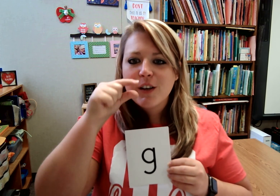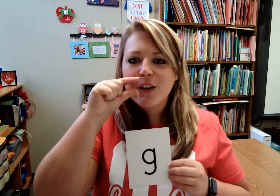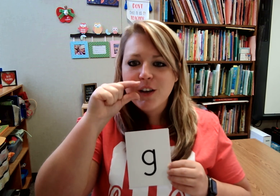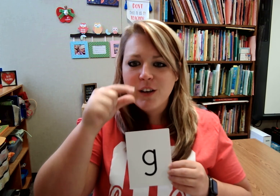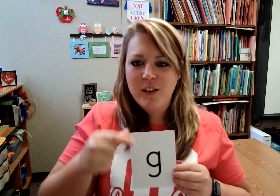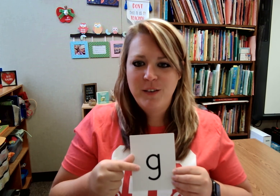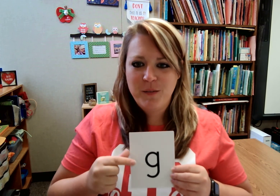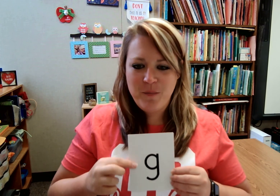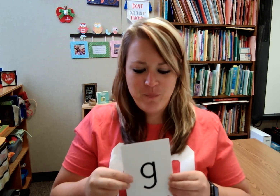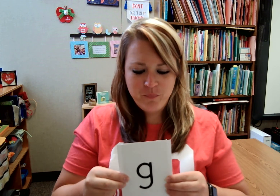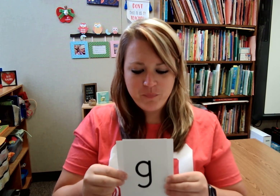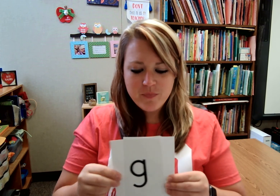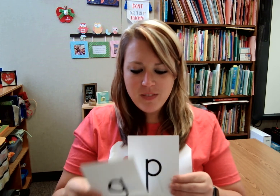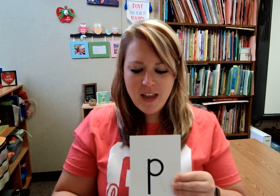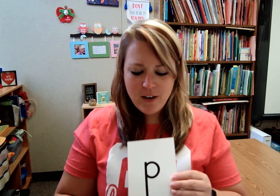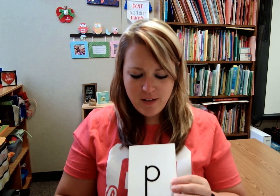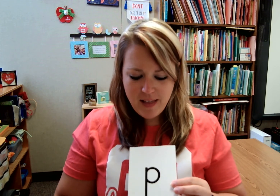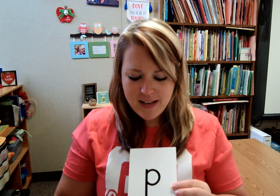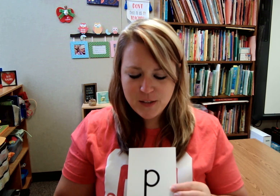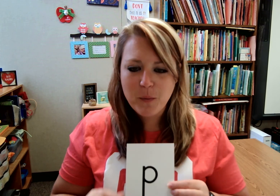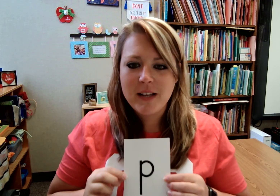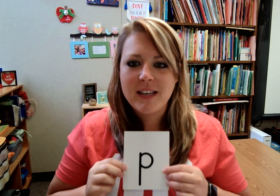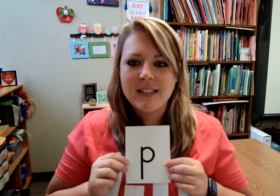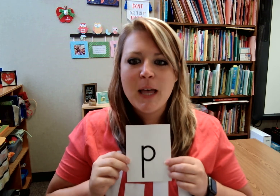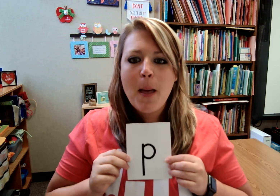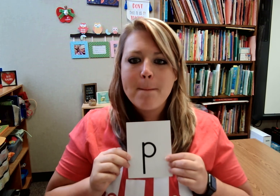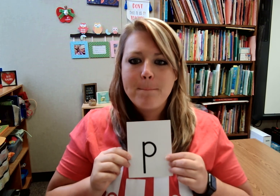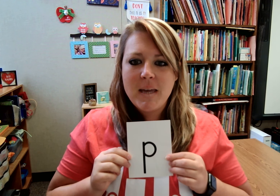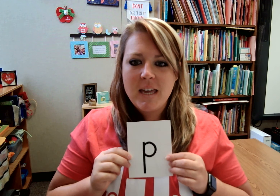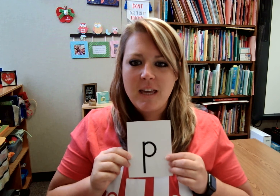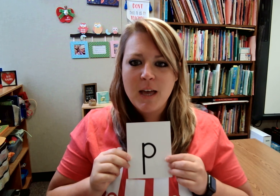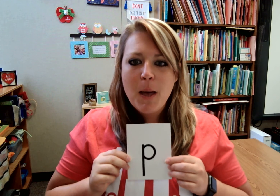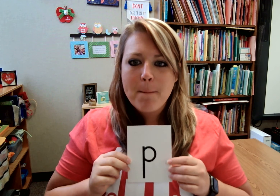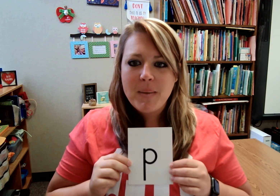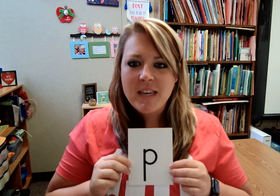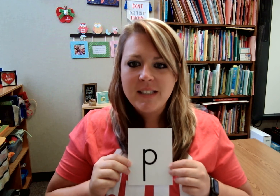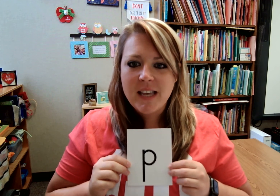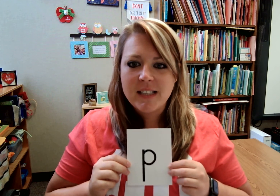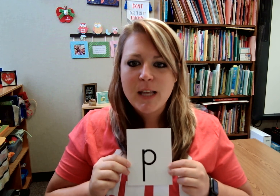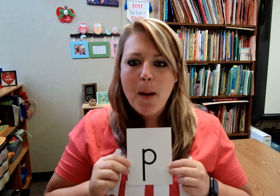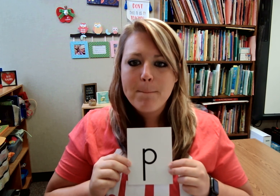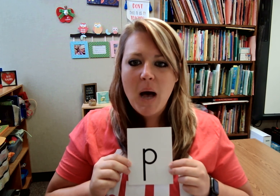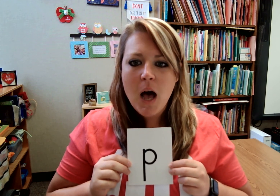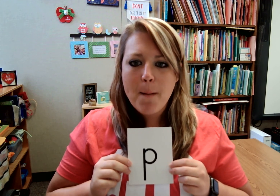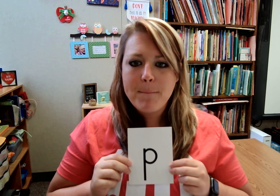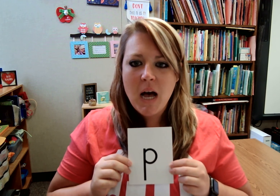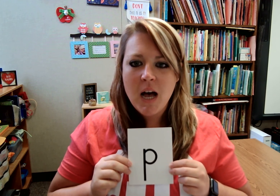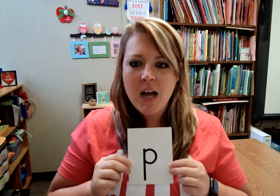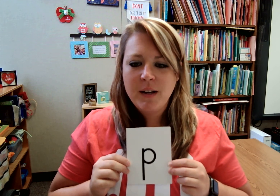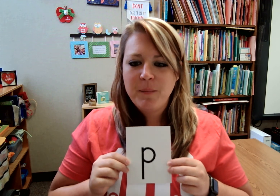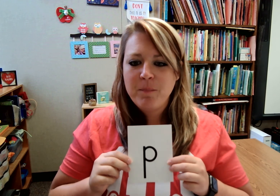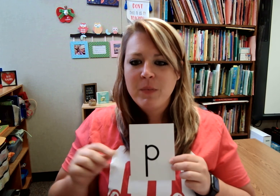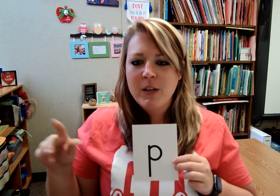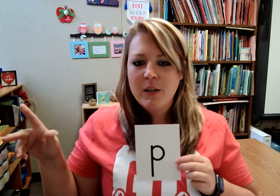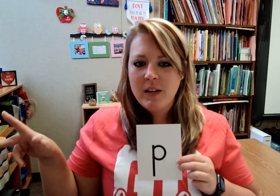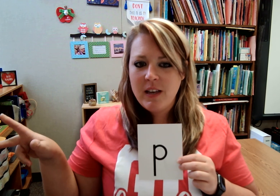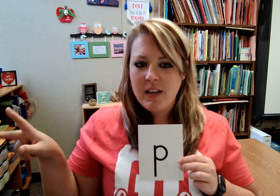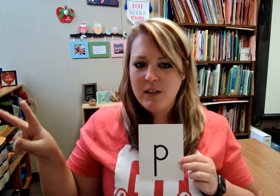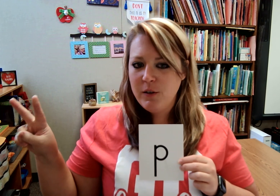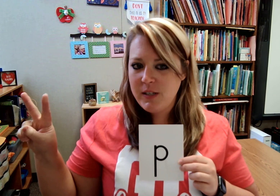G. And our last one is P. P says P, P. You'll take